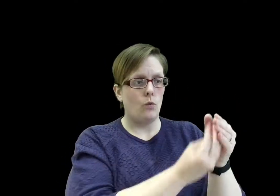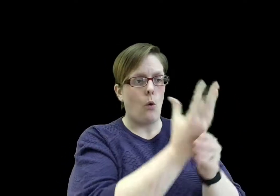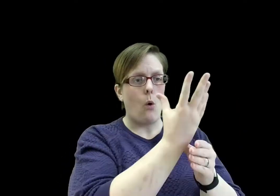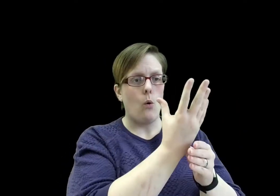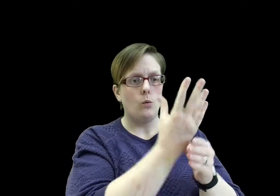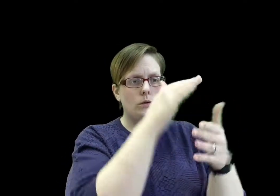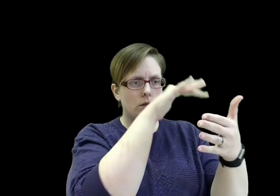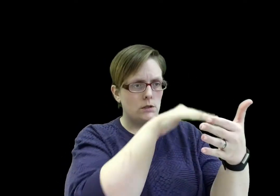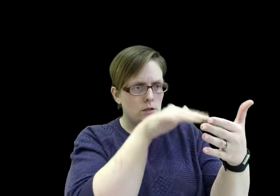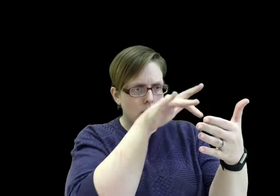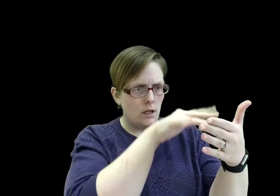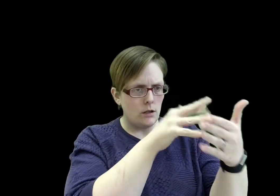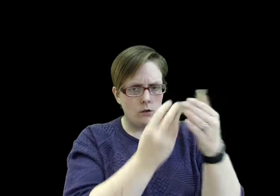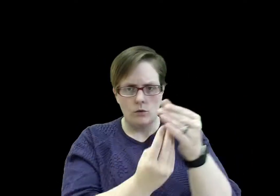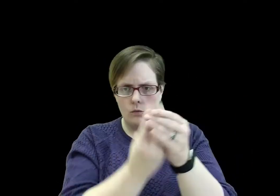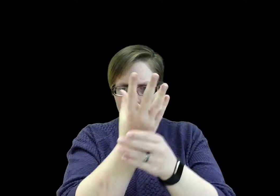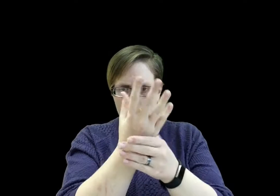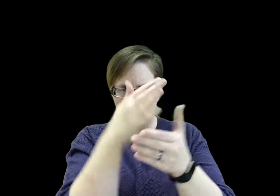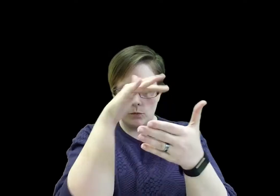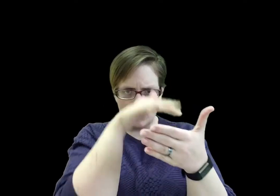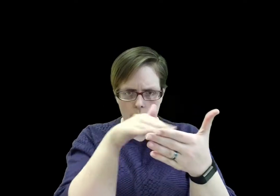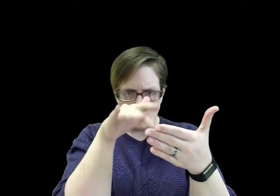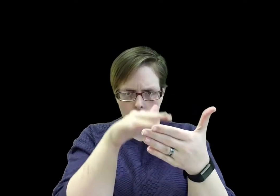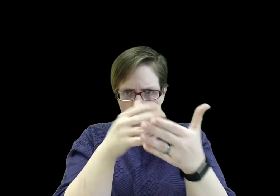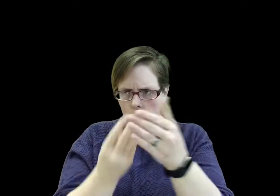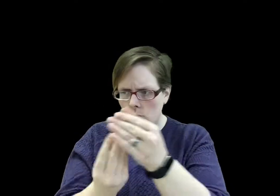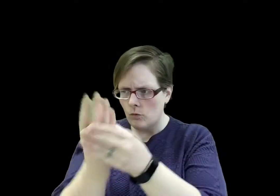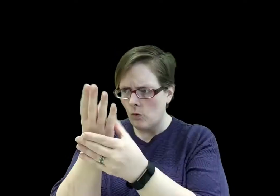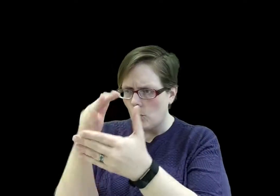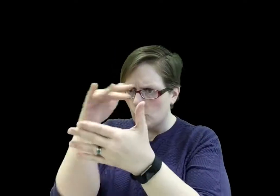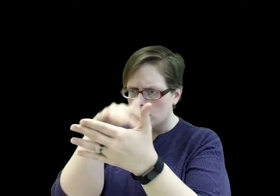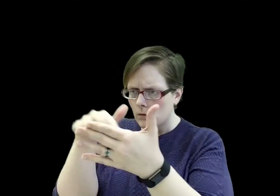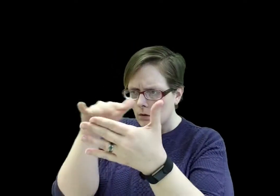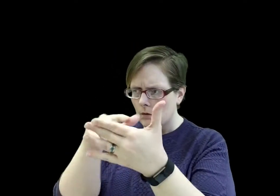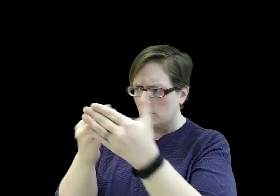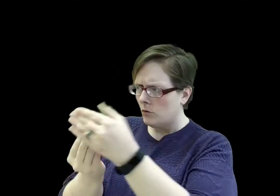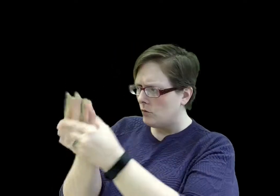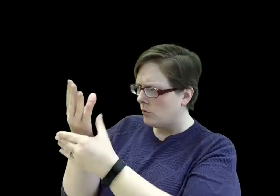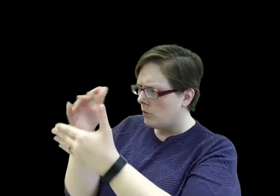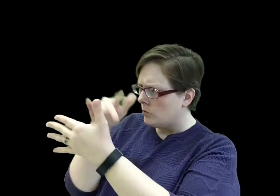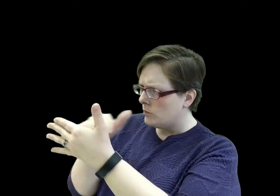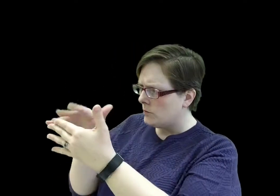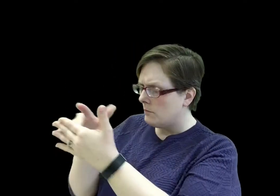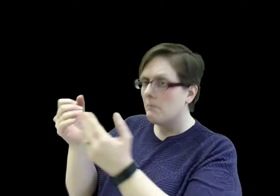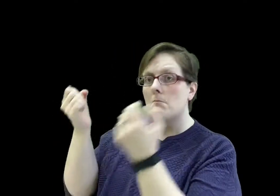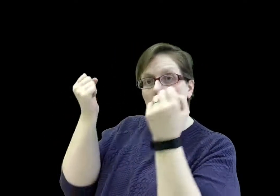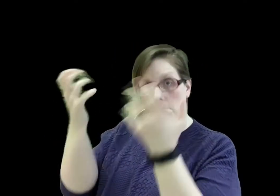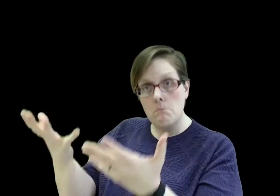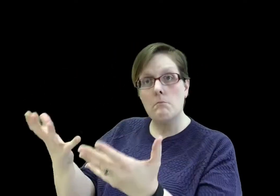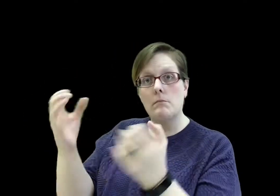So that meant that he could study various generations of them as they grew and see the